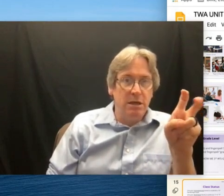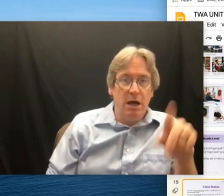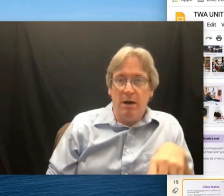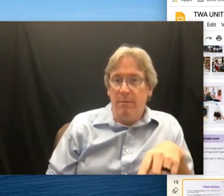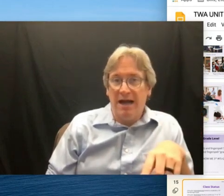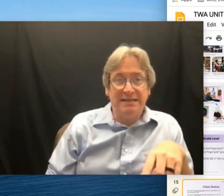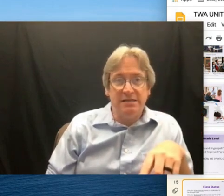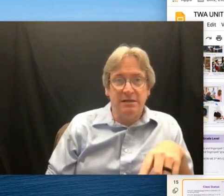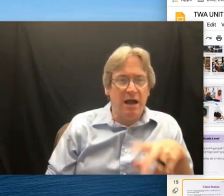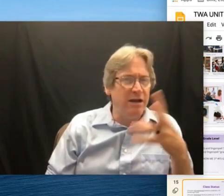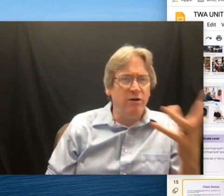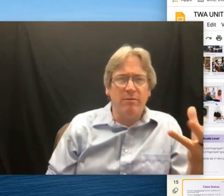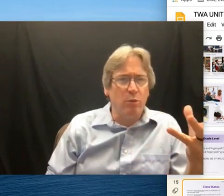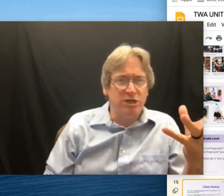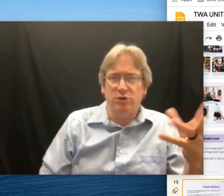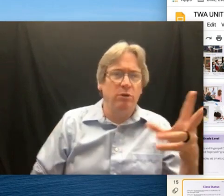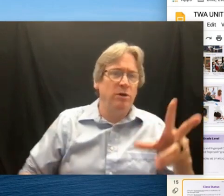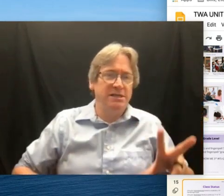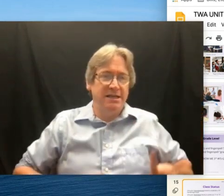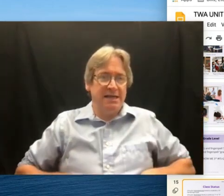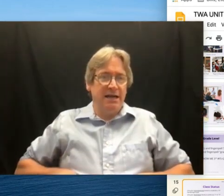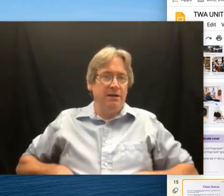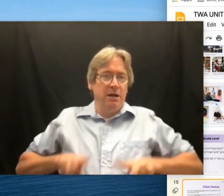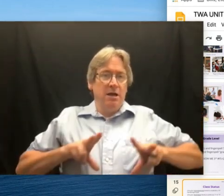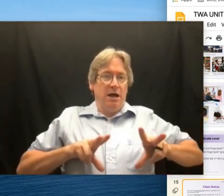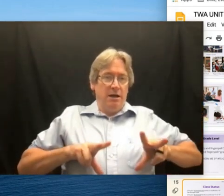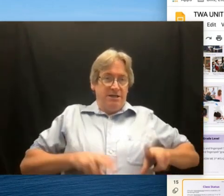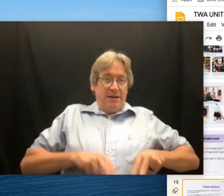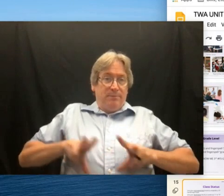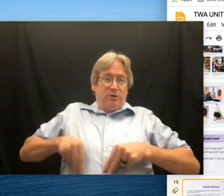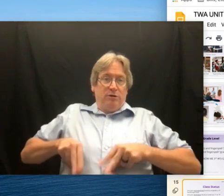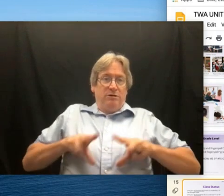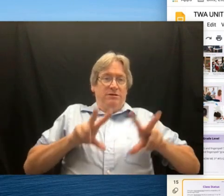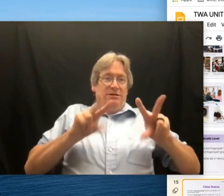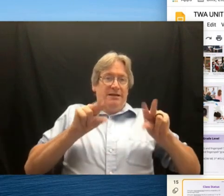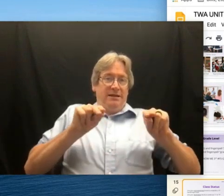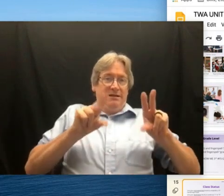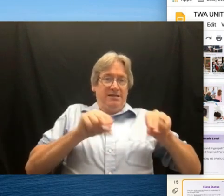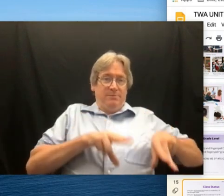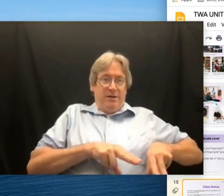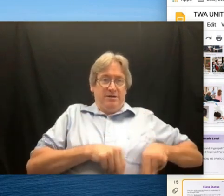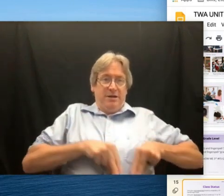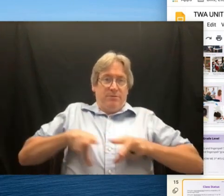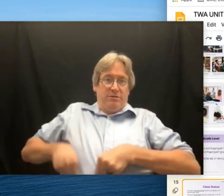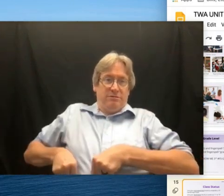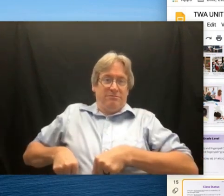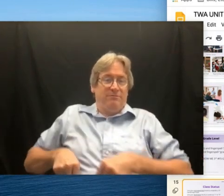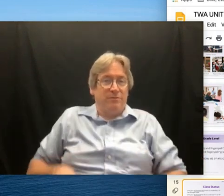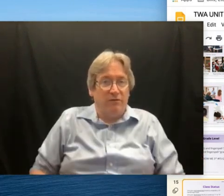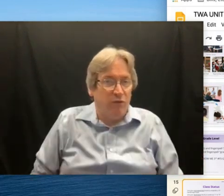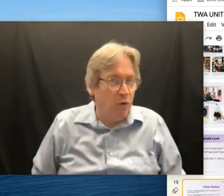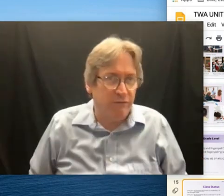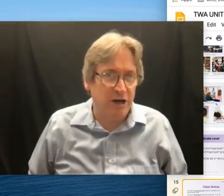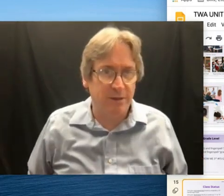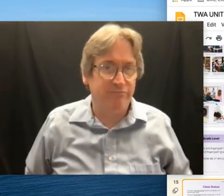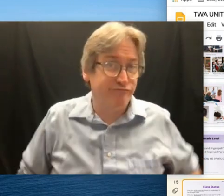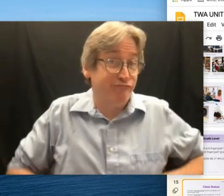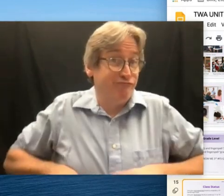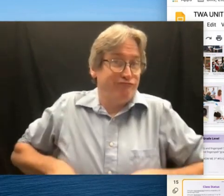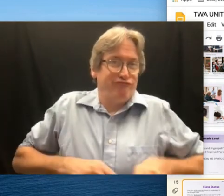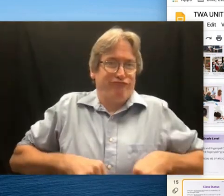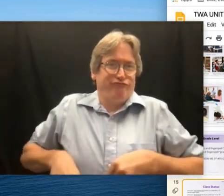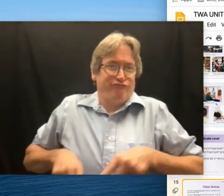nicknames. I don't remember which school it was that signed diaper, like this, but diaper for